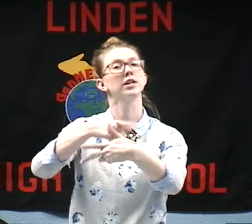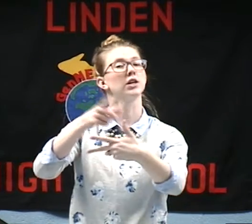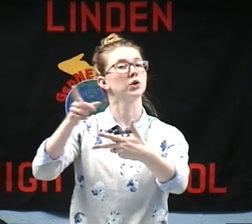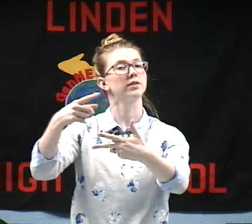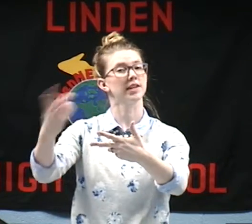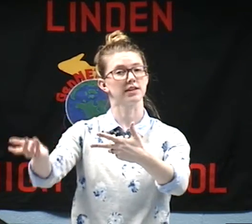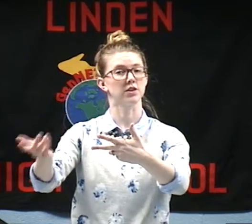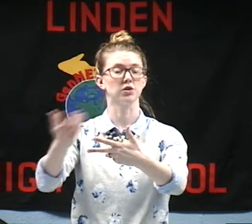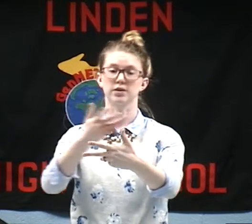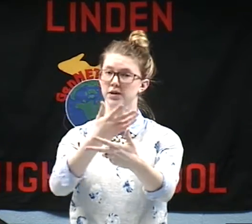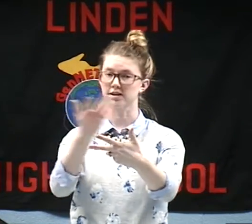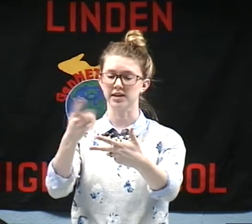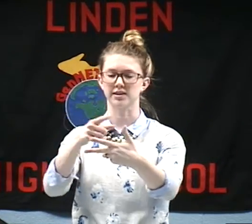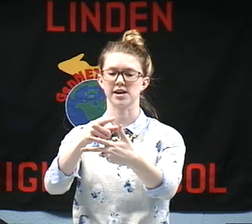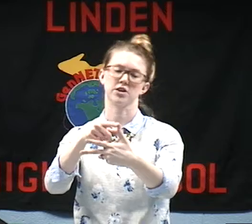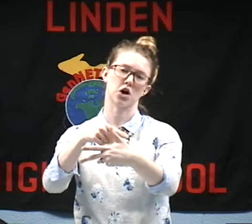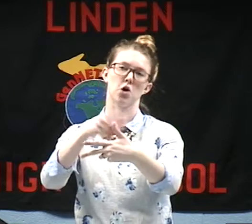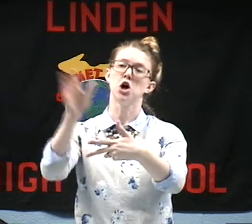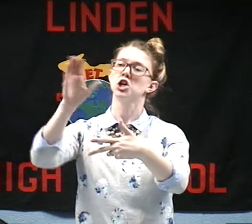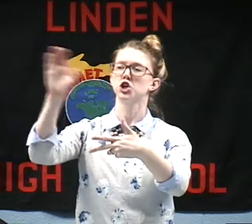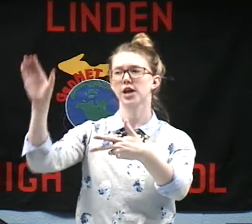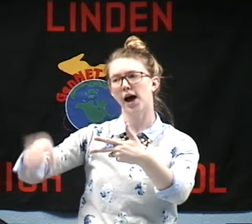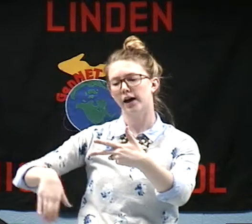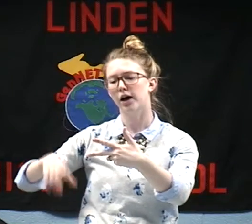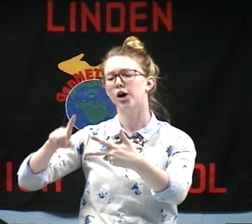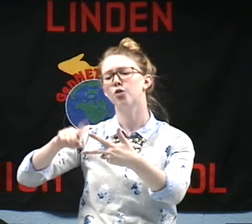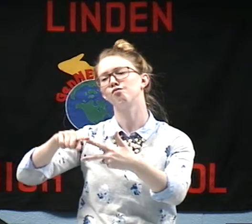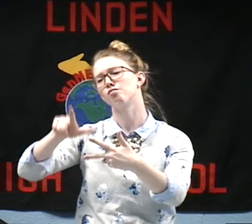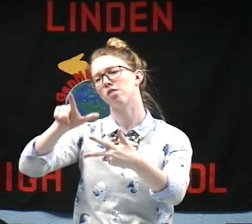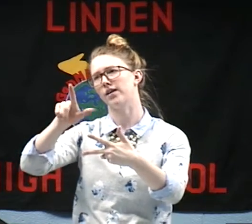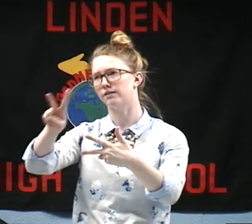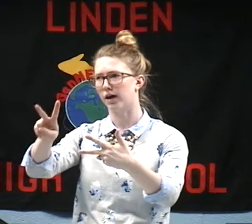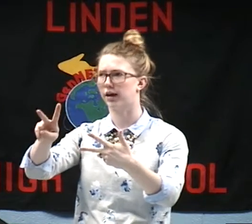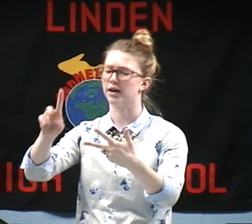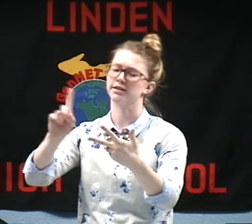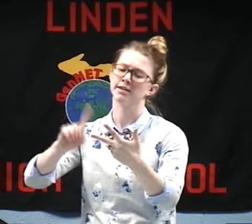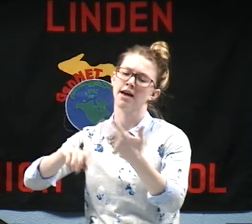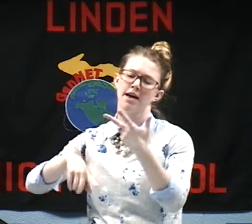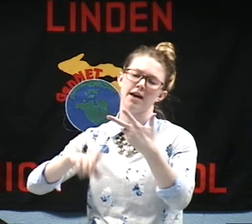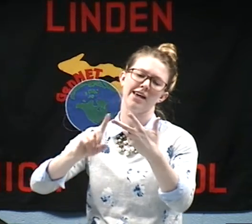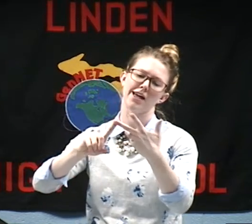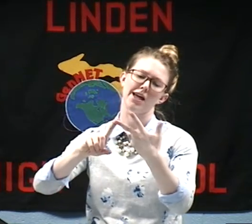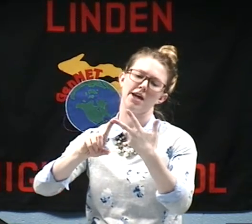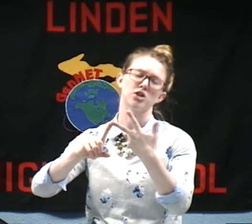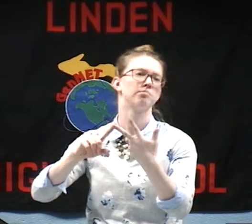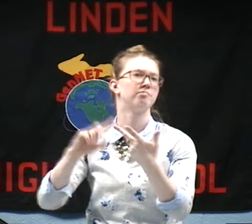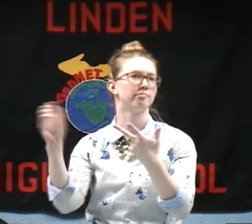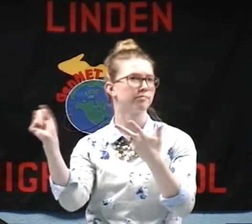can include cities too, because we did cities today. So Chicago, Las Vegas, and